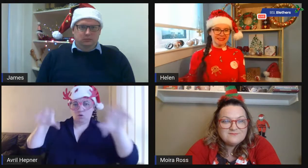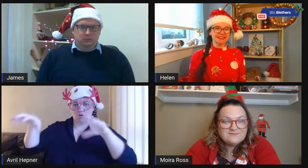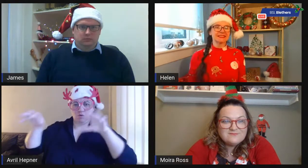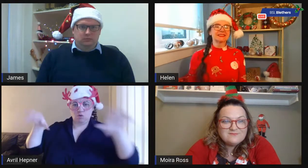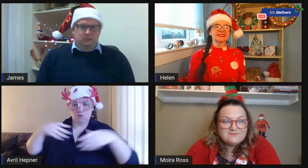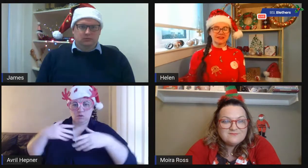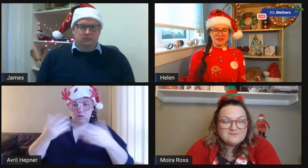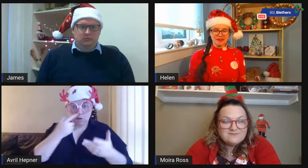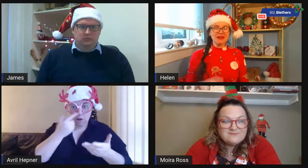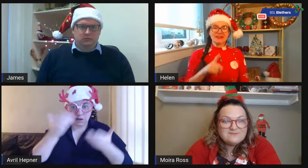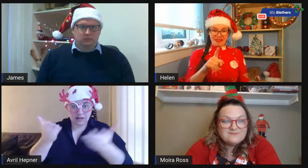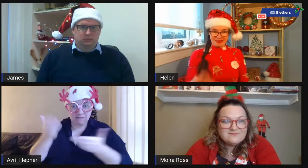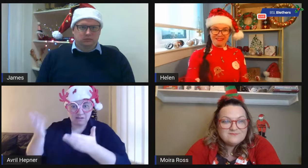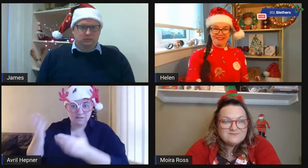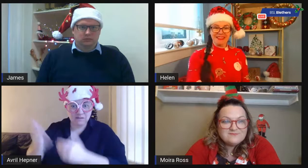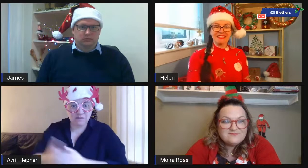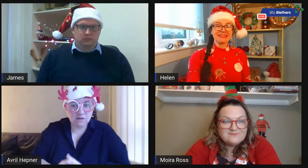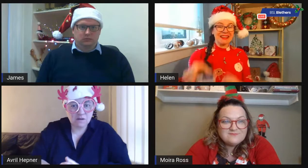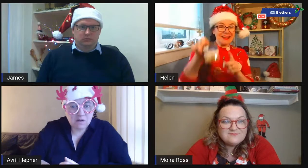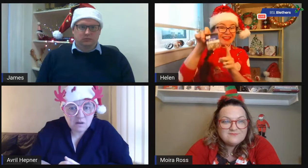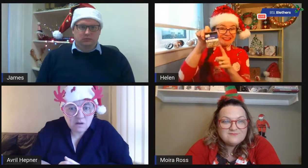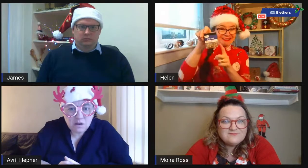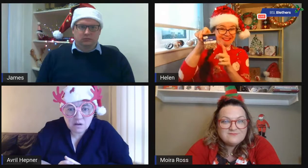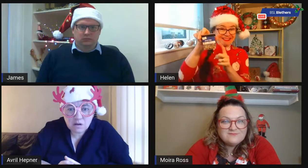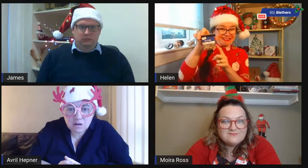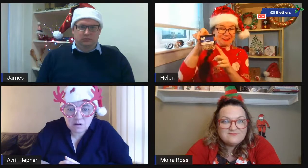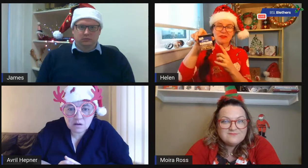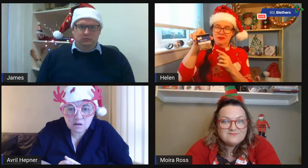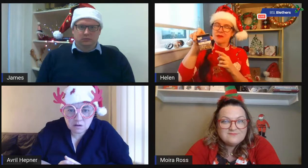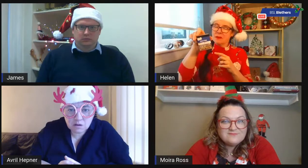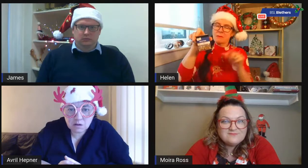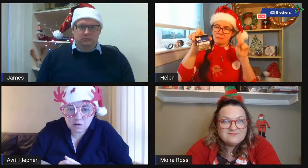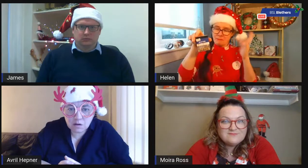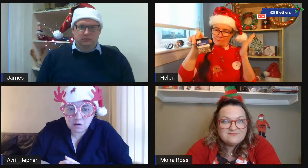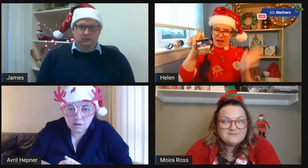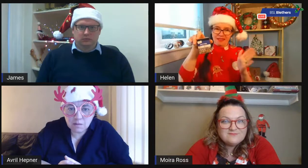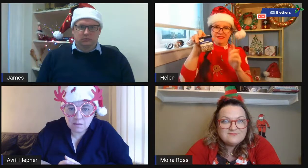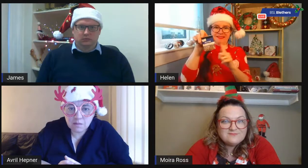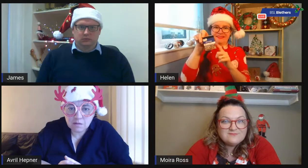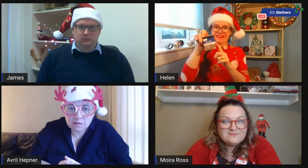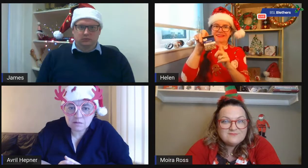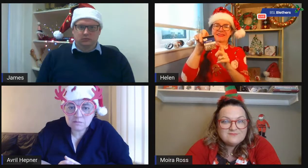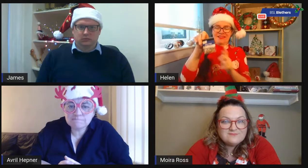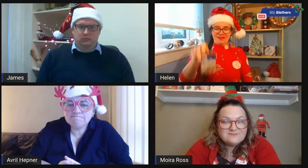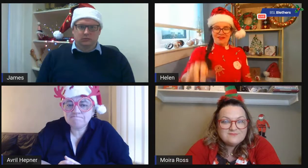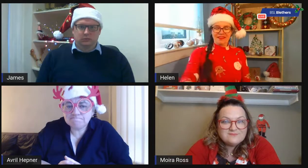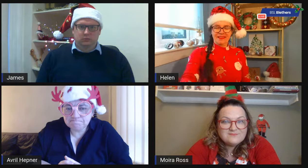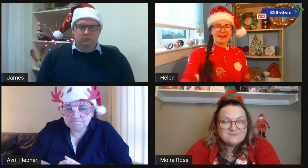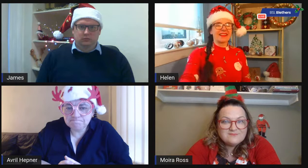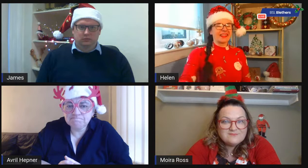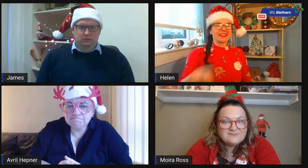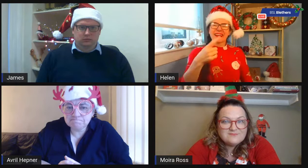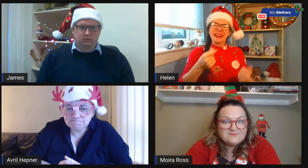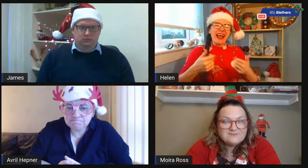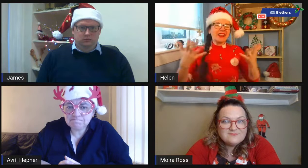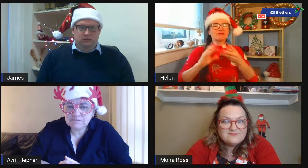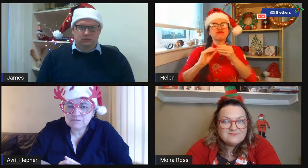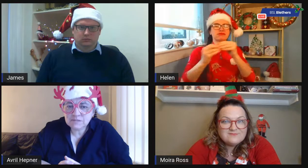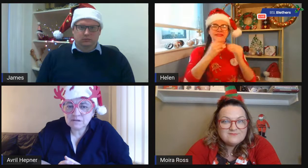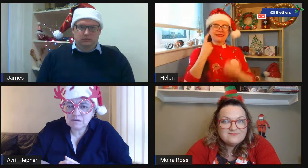Just the cutting the strips, making a hole, split pin, absolutely. and that's it. The only thing I would say is you must get split